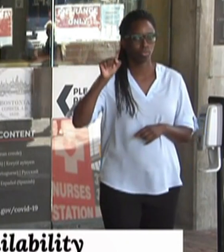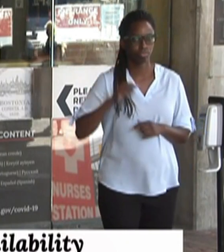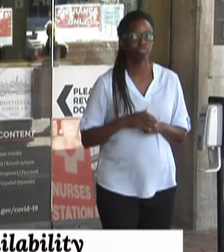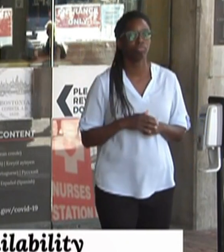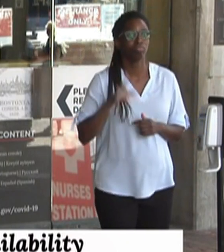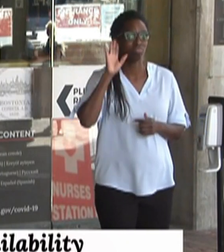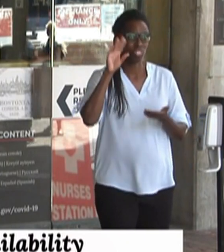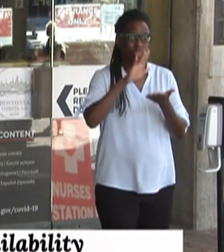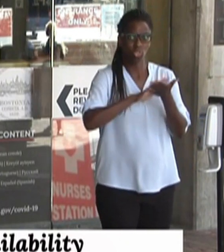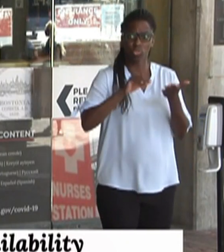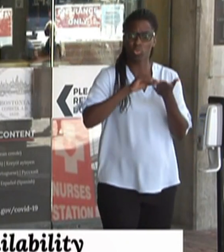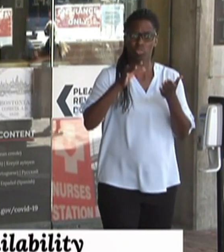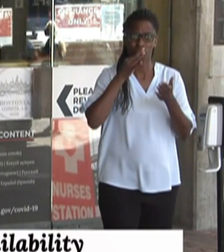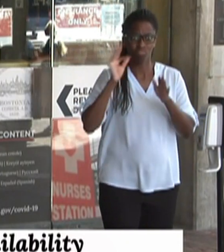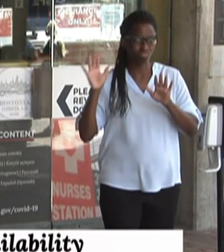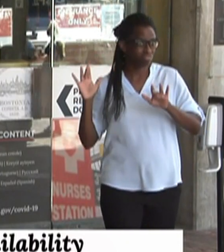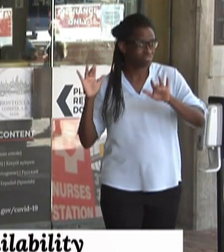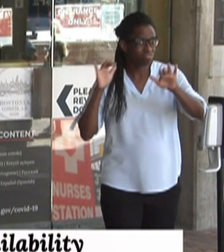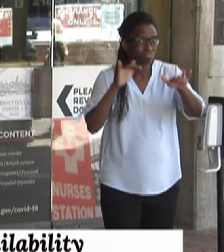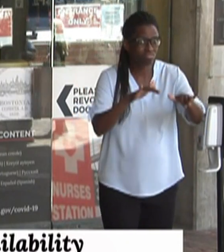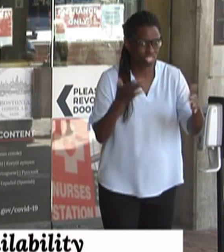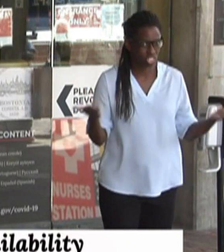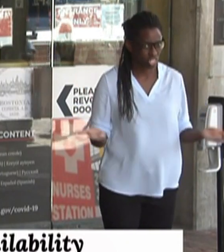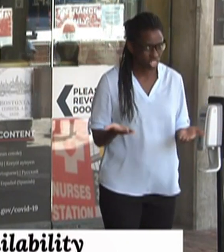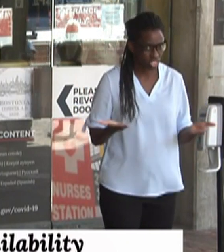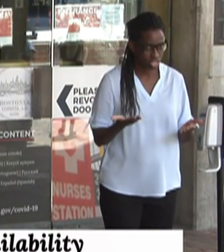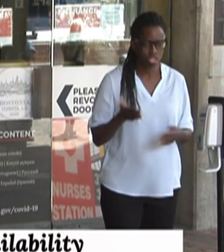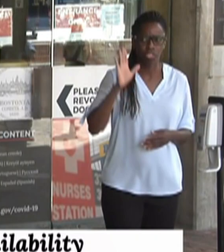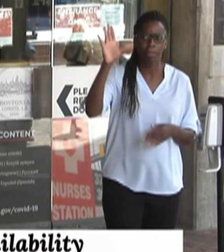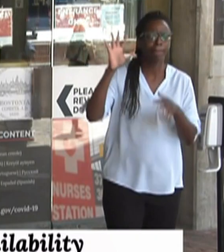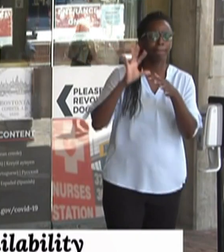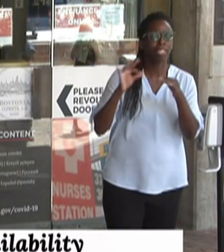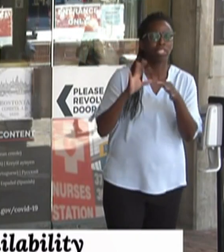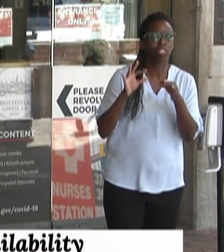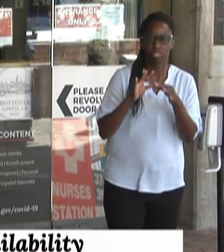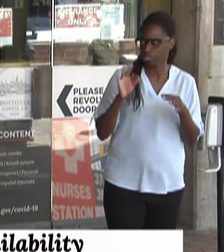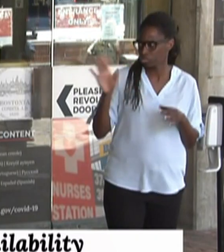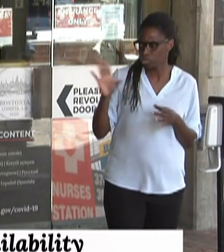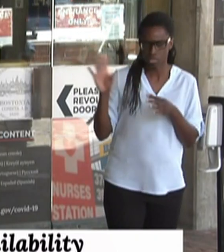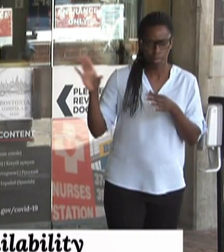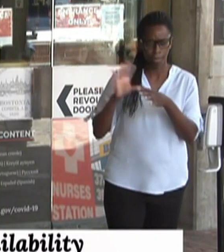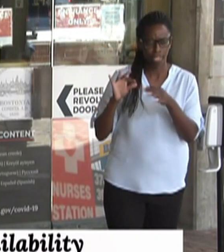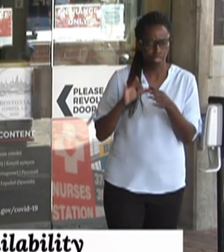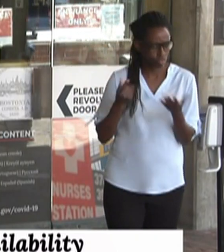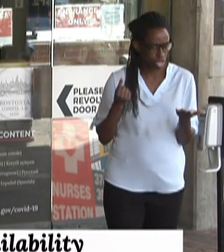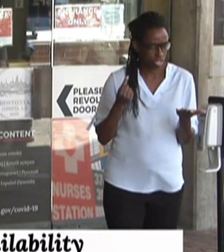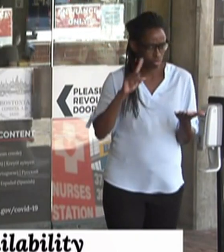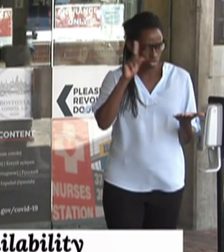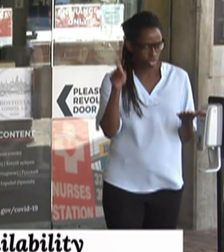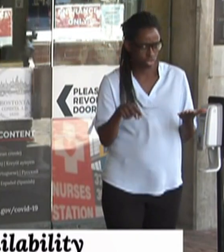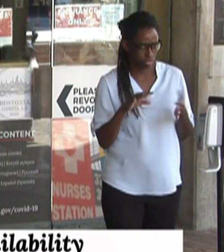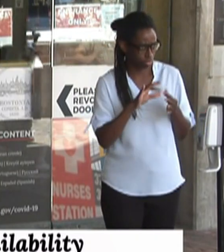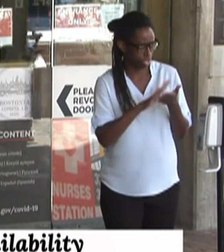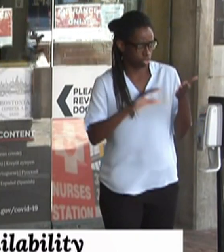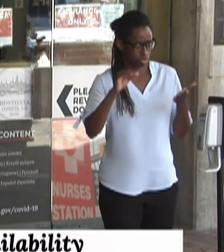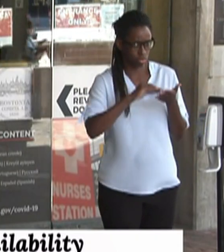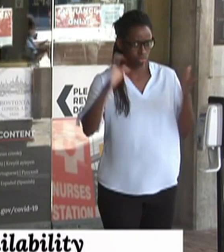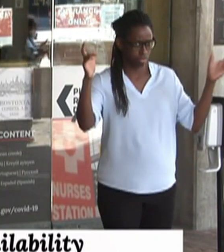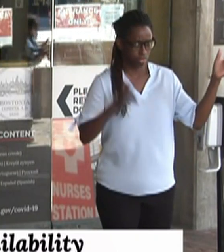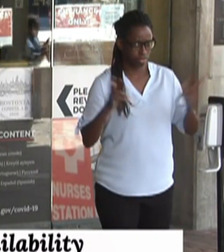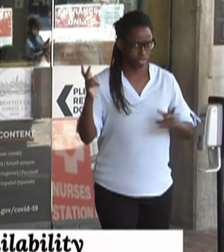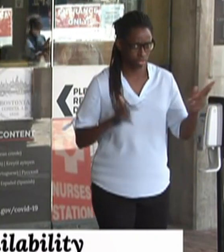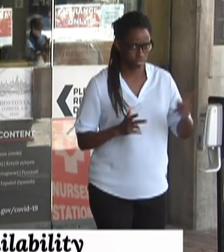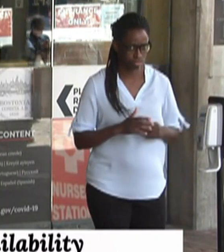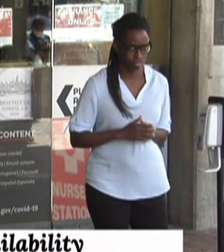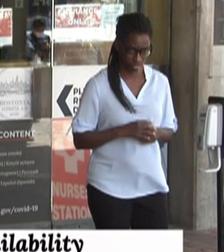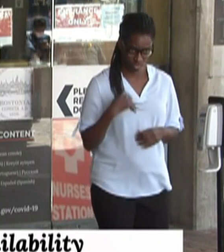them? Well, I first want to remind all of them how far we've come in our fight against the coronavirus as a result